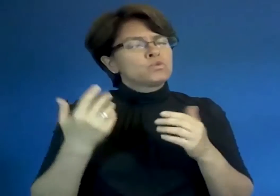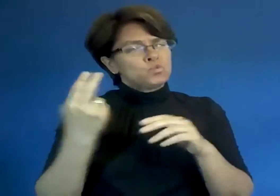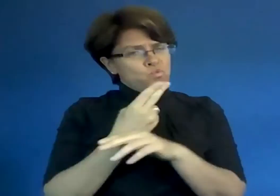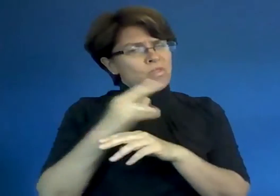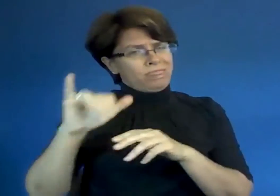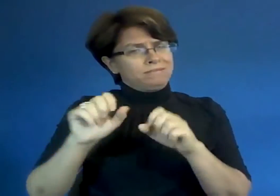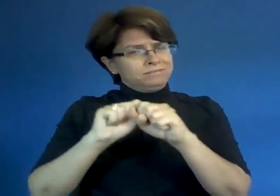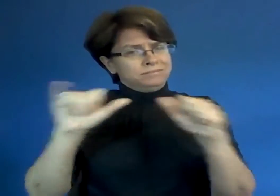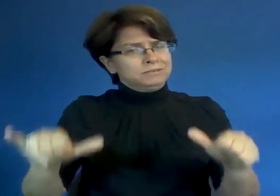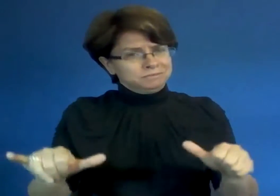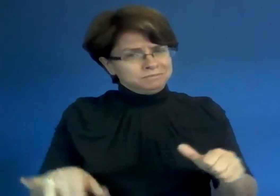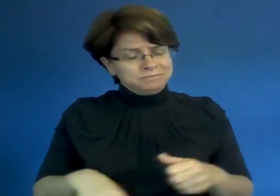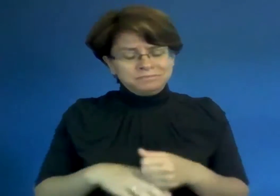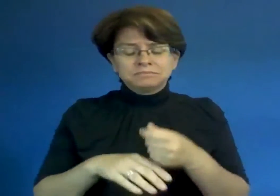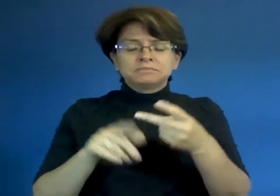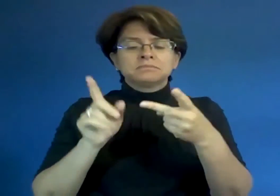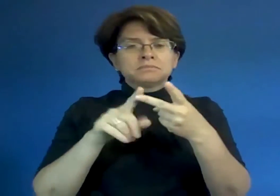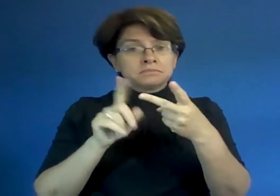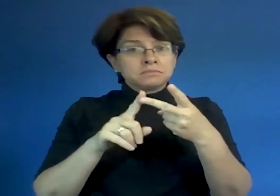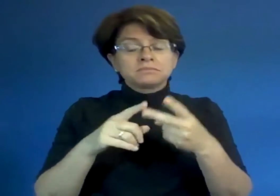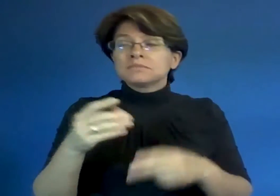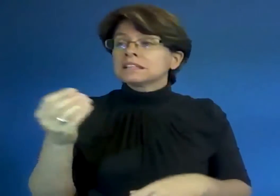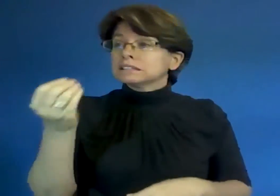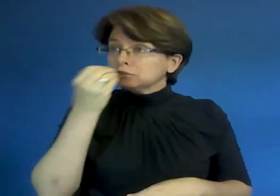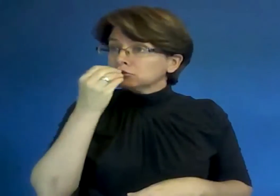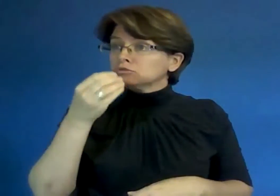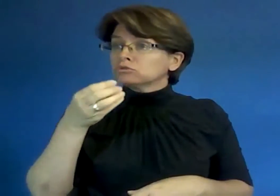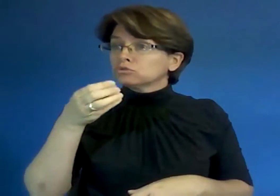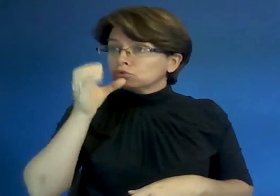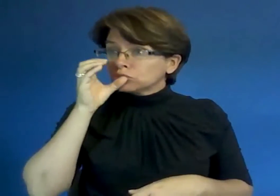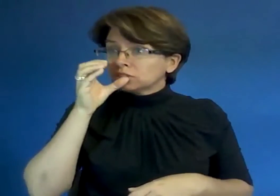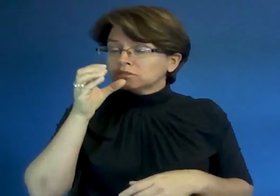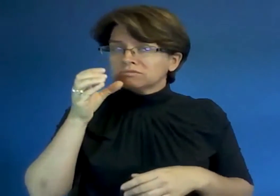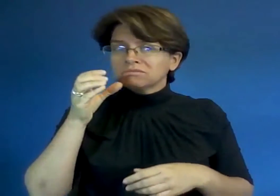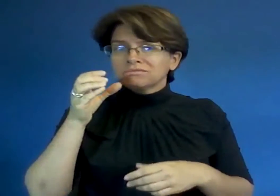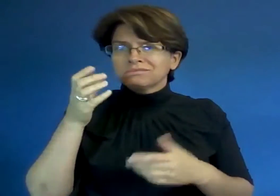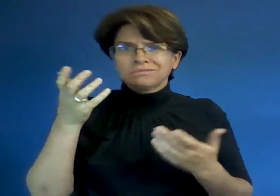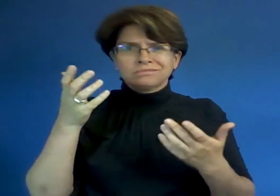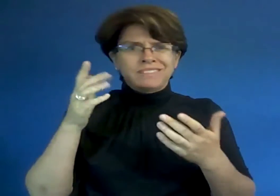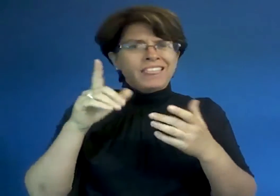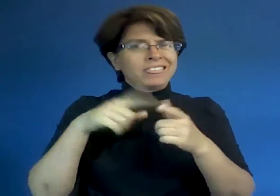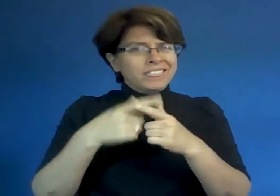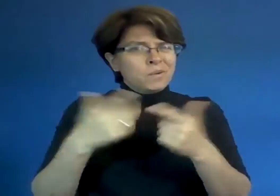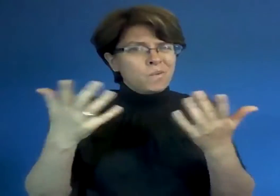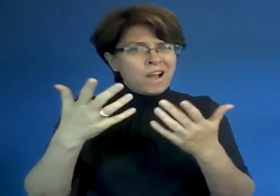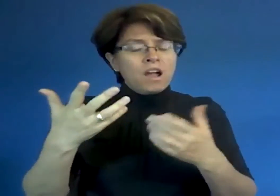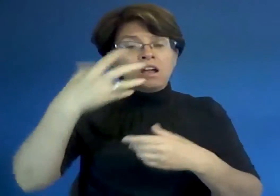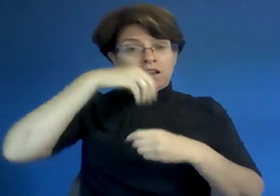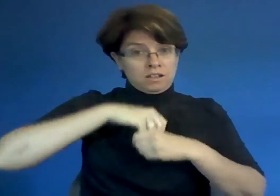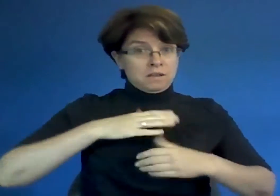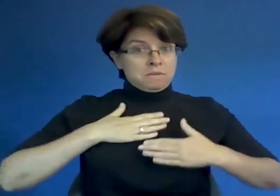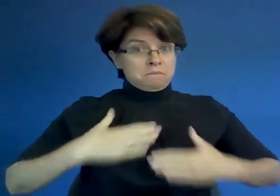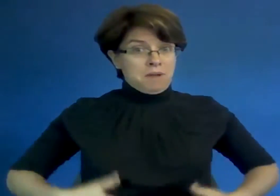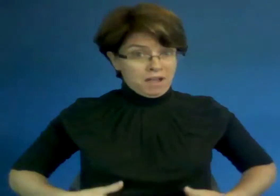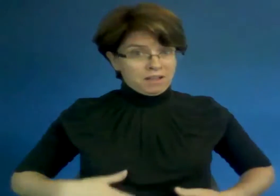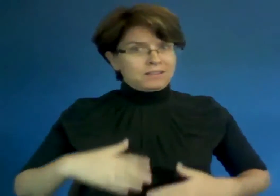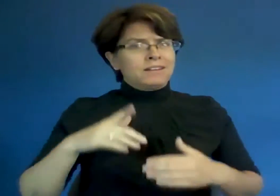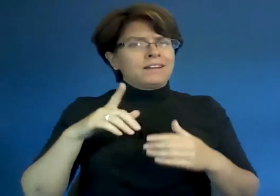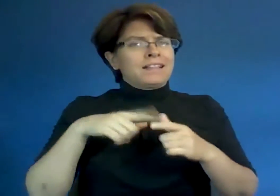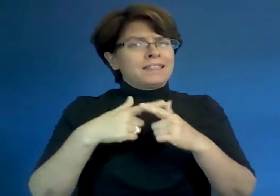bloodstream so they can be transported and used by the other tissues in the body. And last but not least, not everything that you eat is